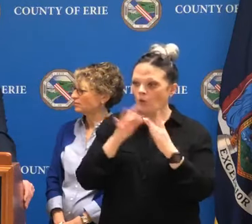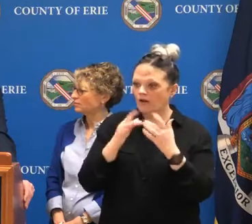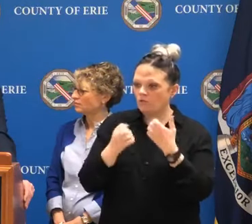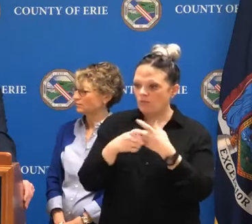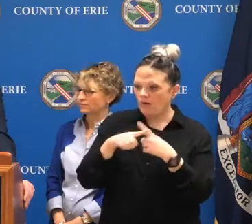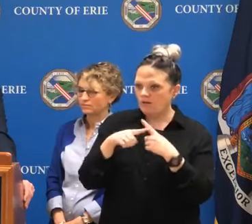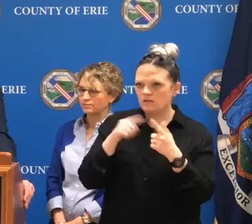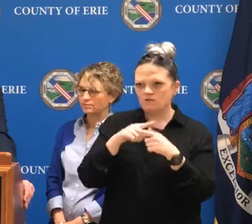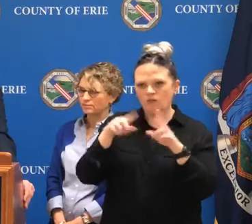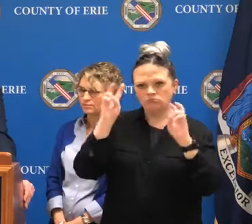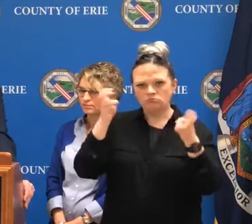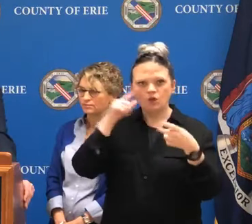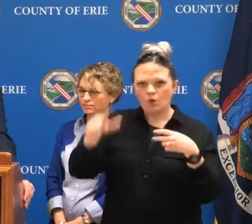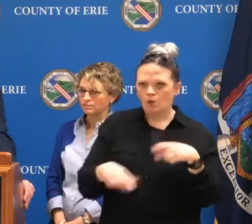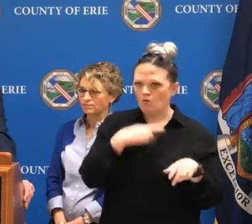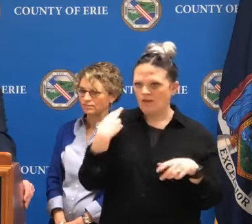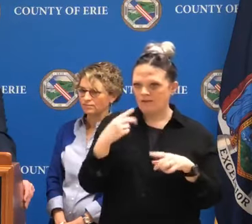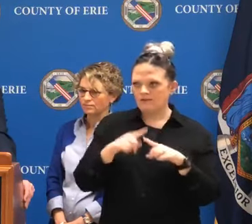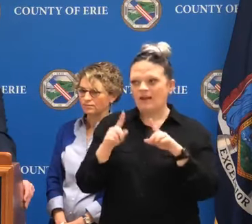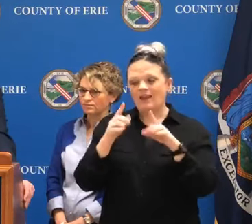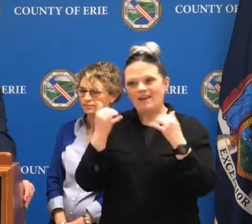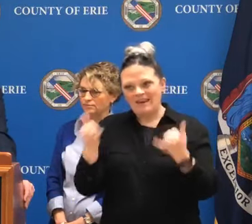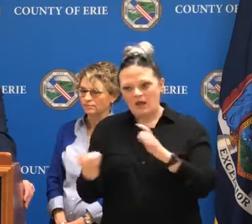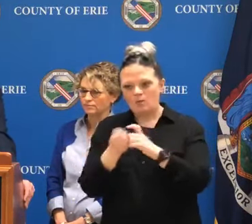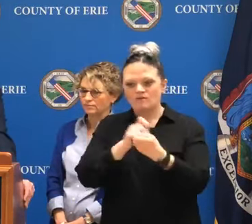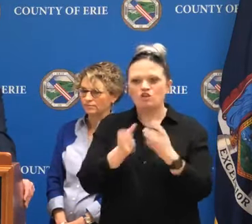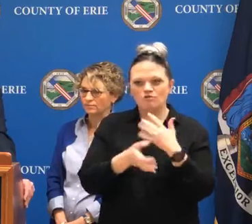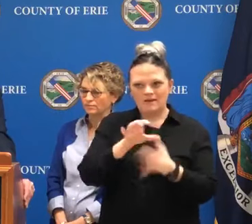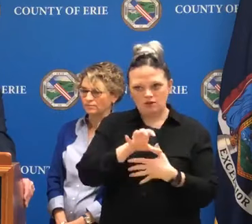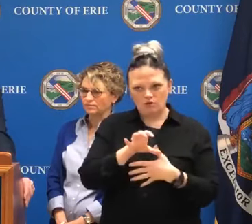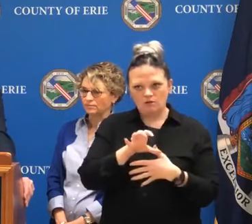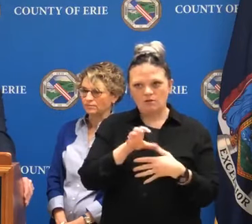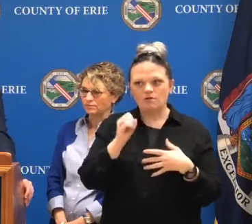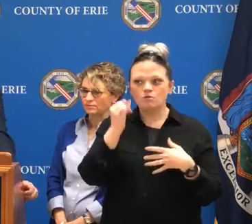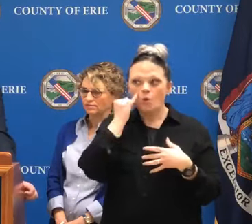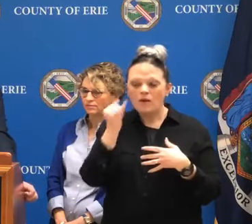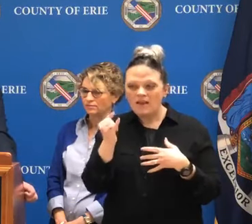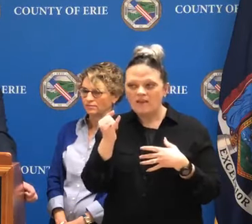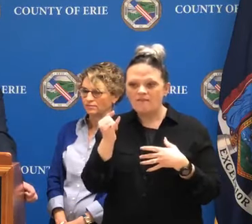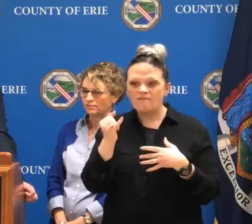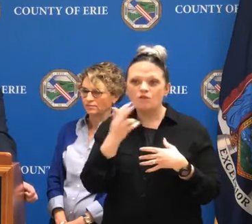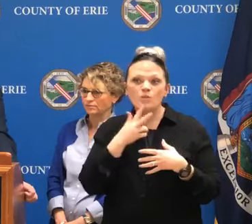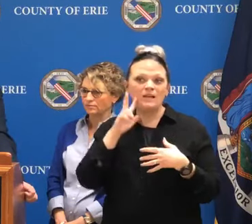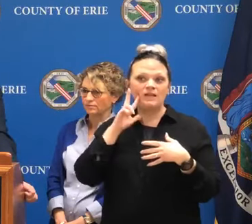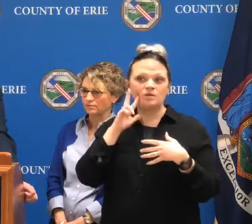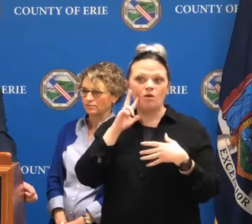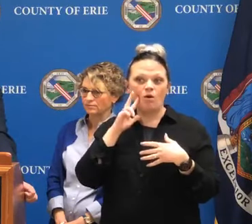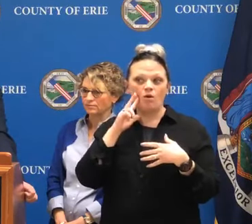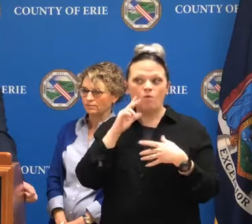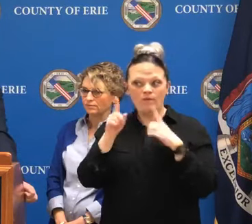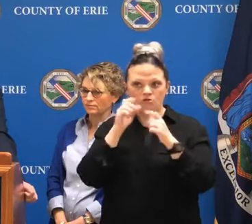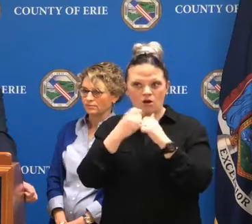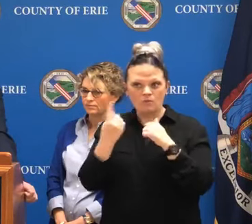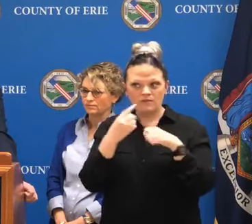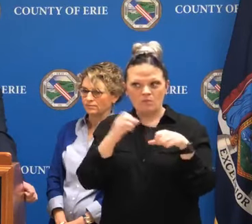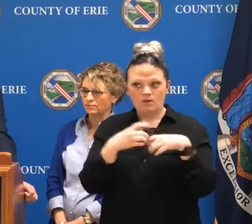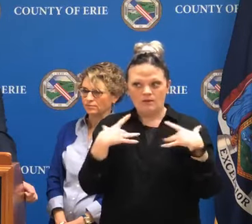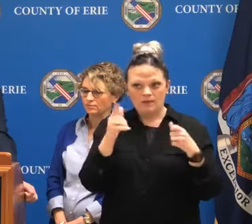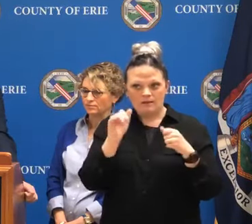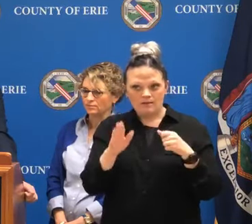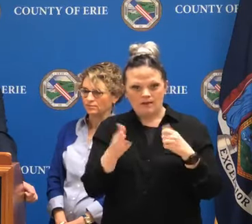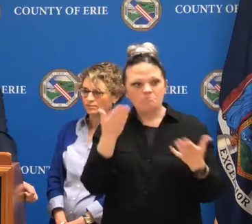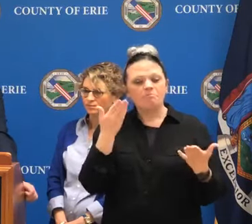low risk. But now we've changed the criteria. So if they talked 3 days ago with someone in the public health lab,